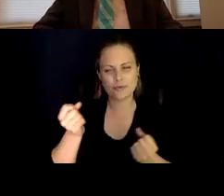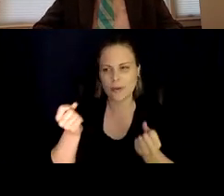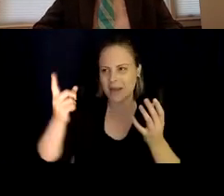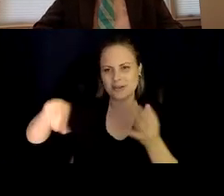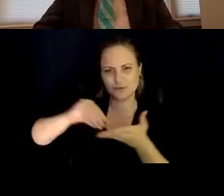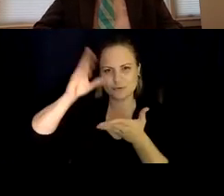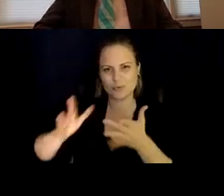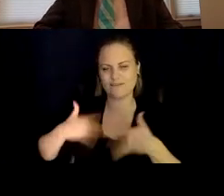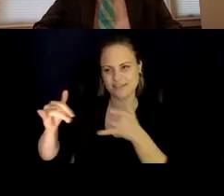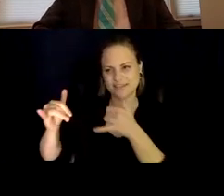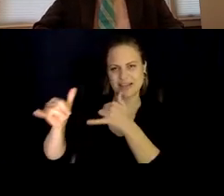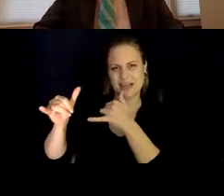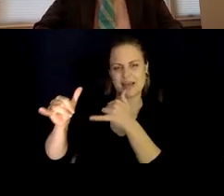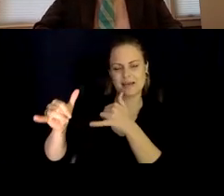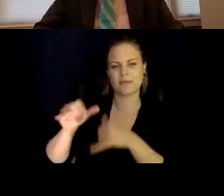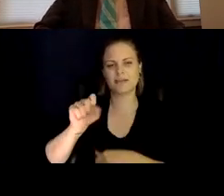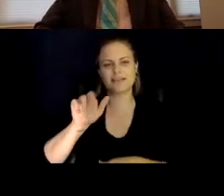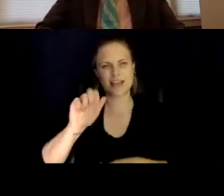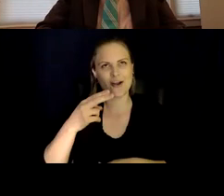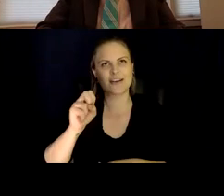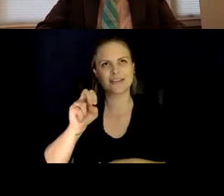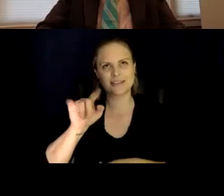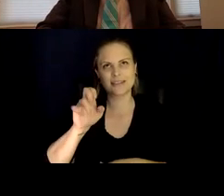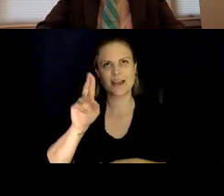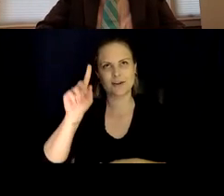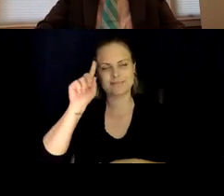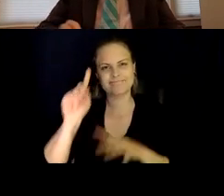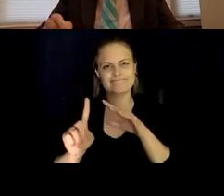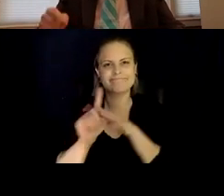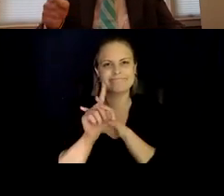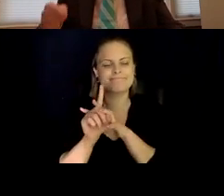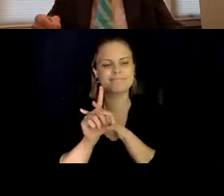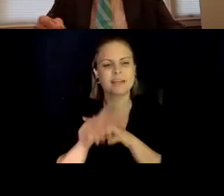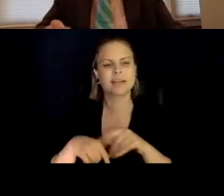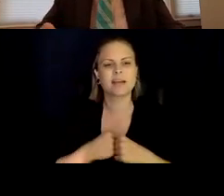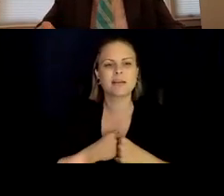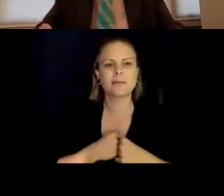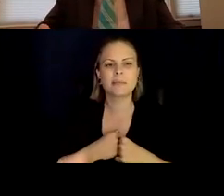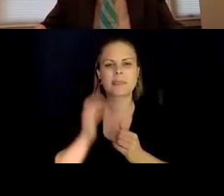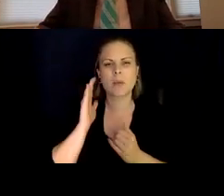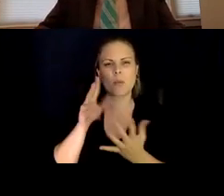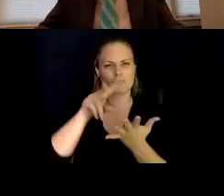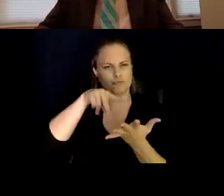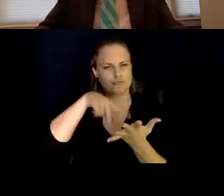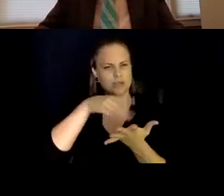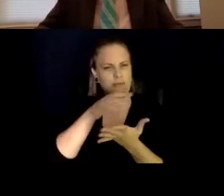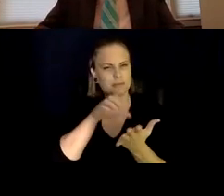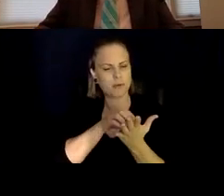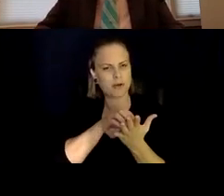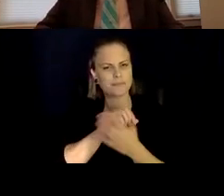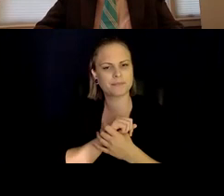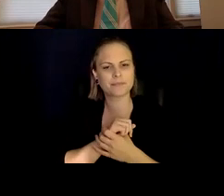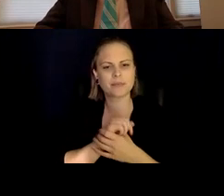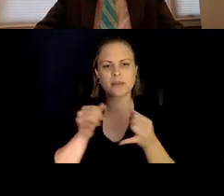students. Sarah Snyder comes to mind most particularly. Let me just read this part. The